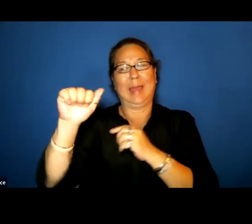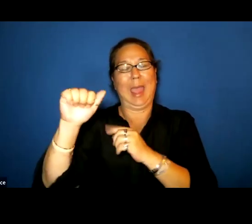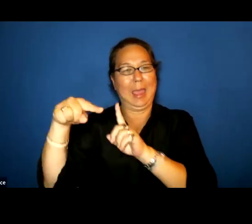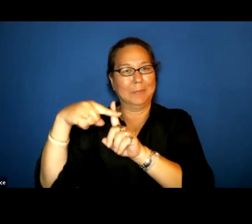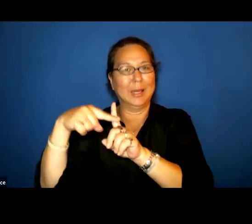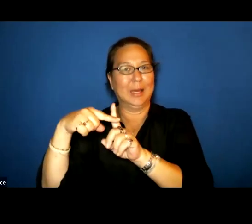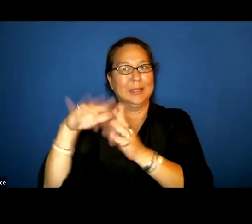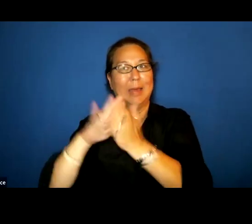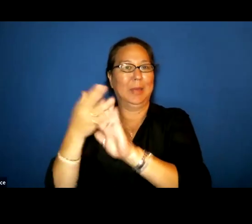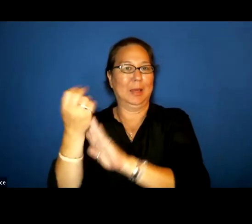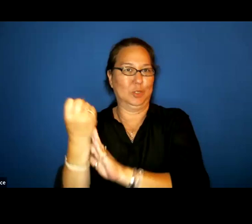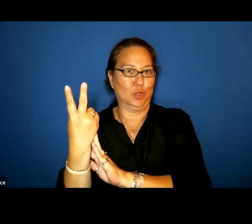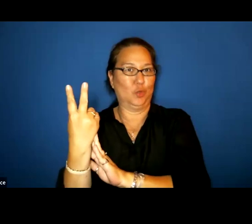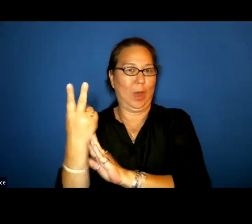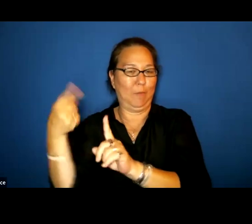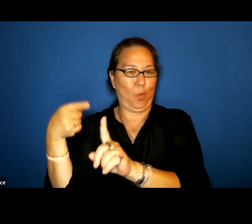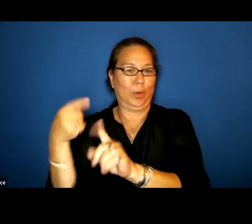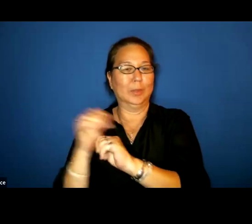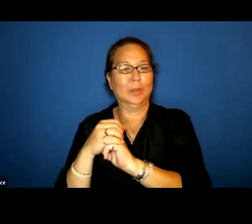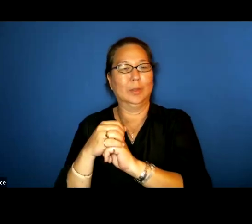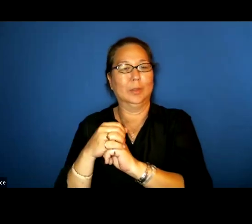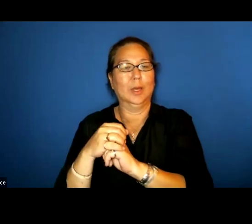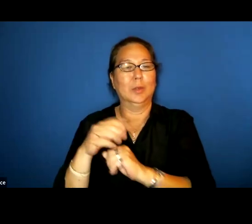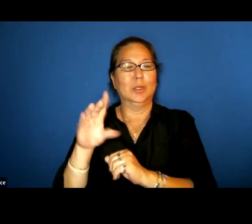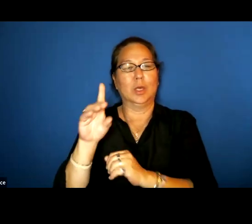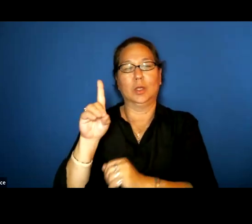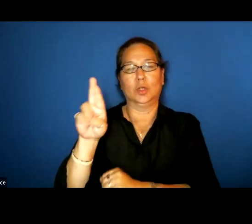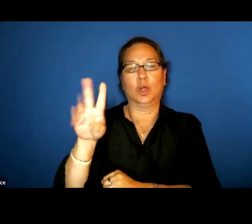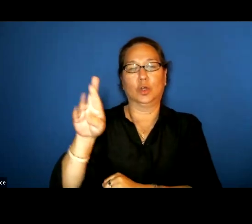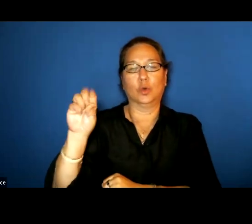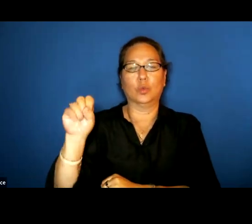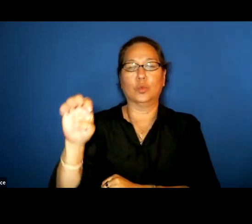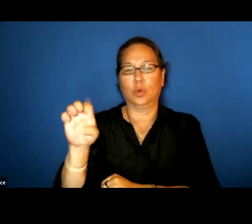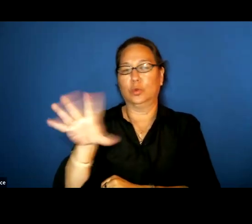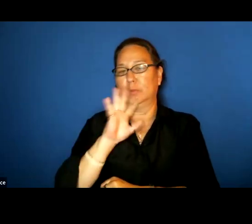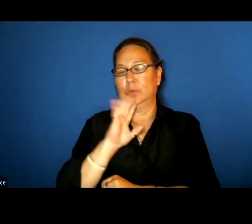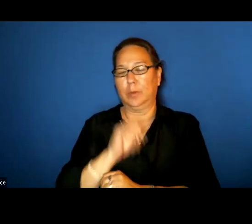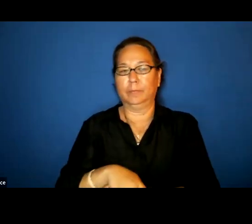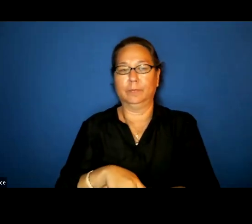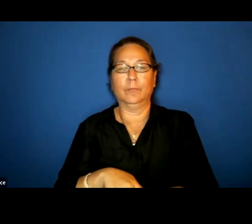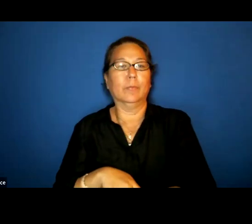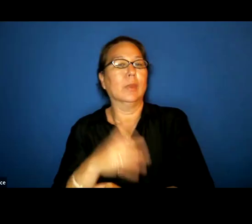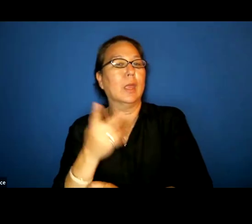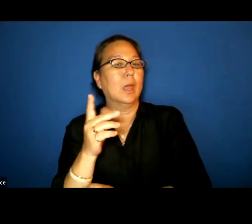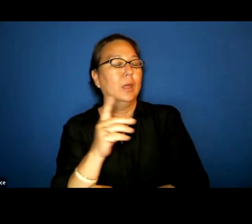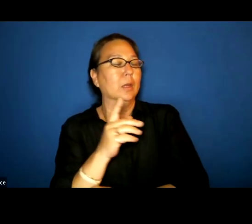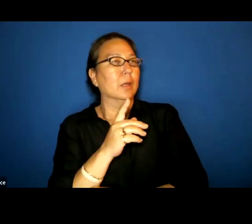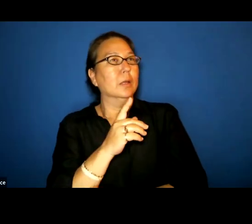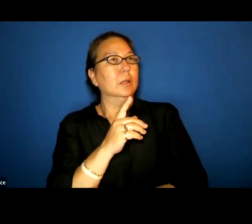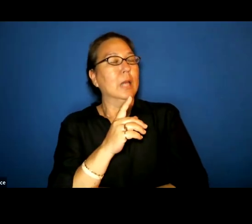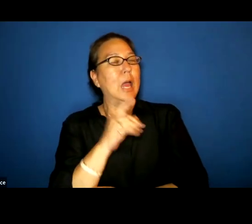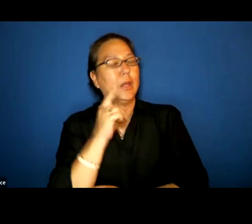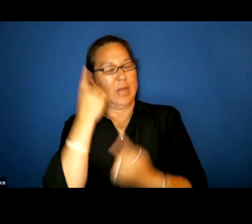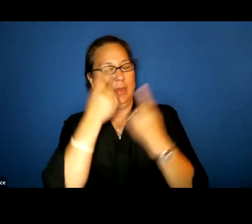I mean, a lot of the work that we were doing was trying to work with BPS teachers to think about norming and also think about